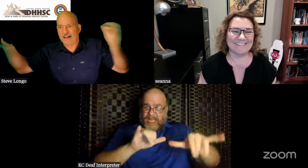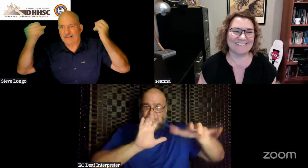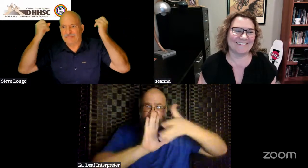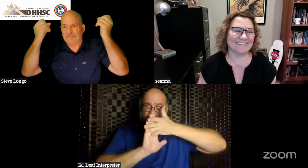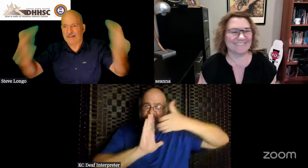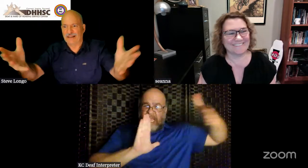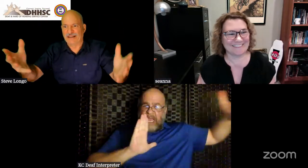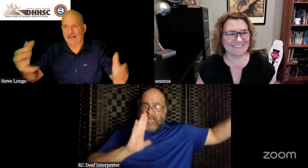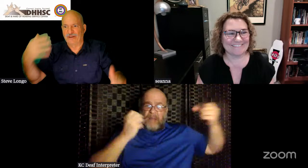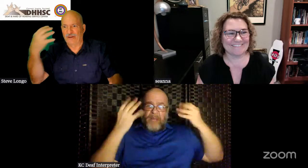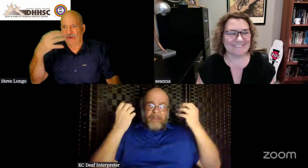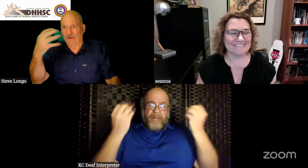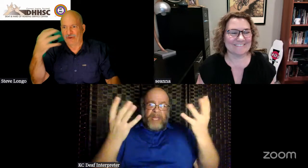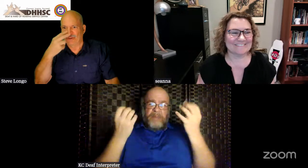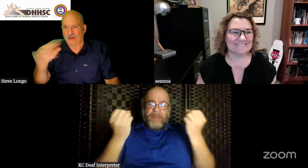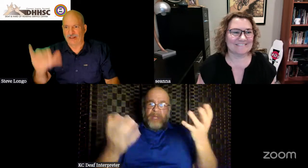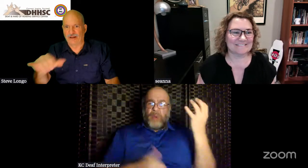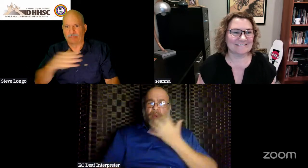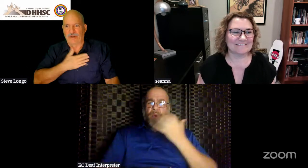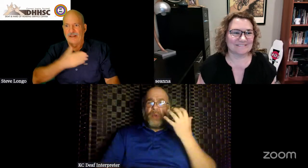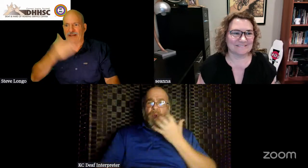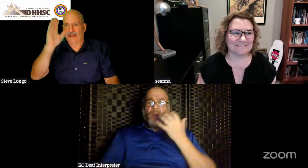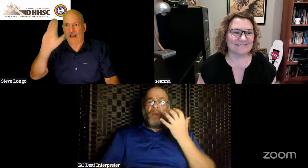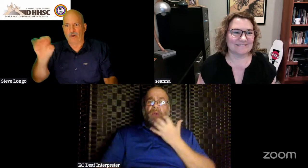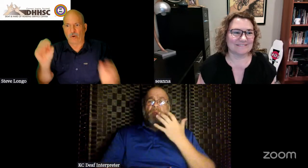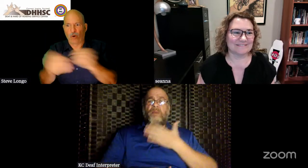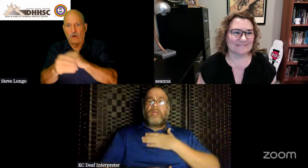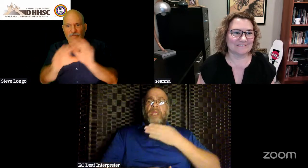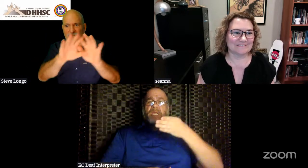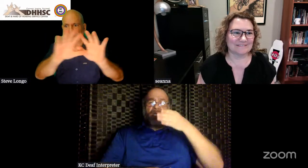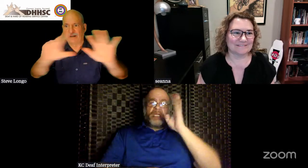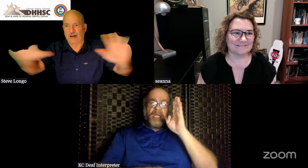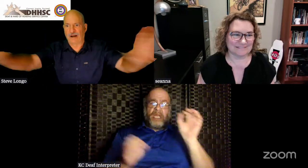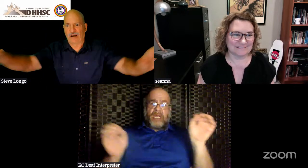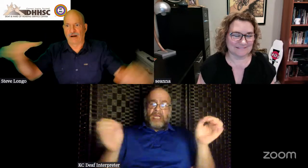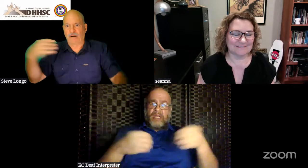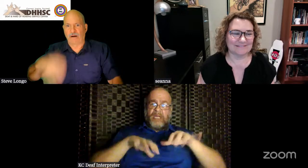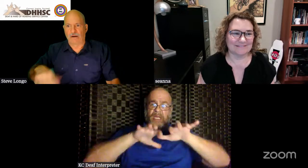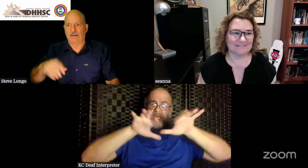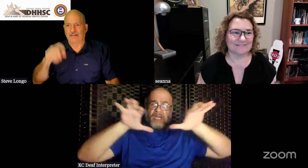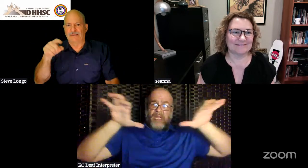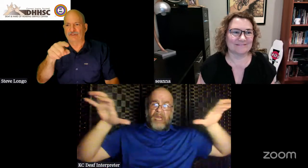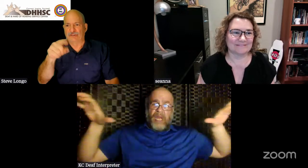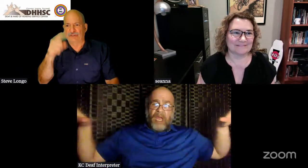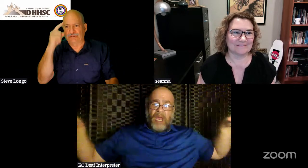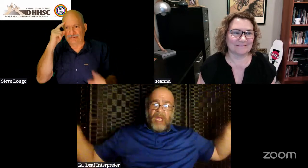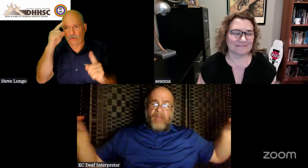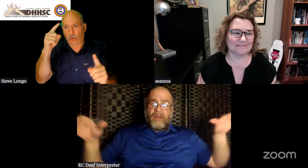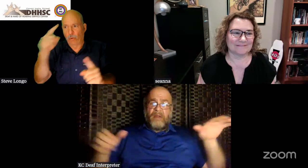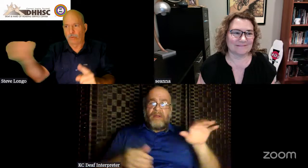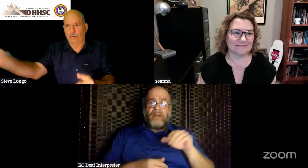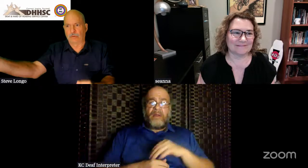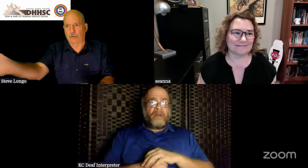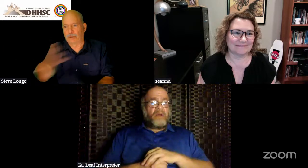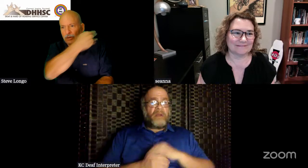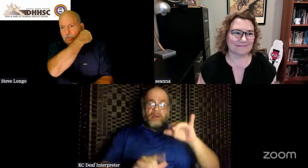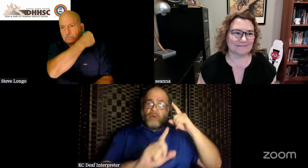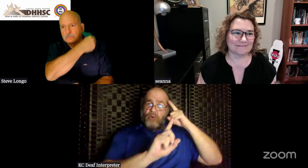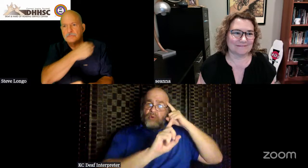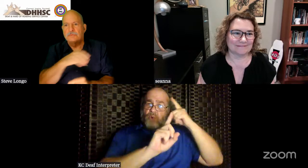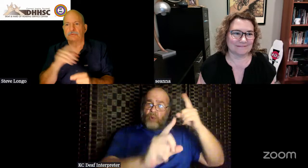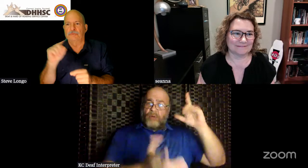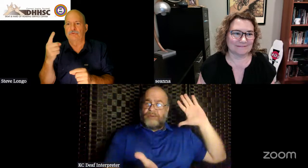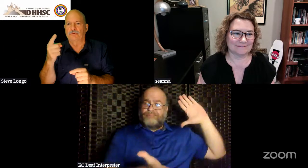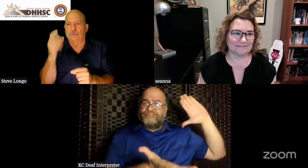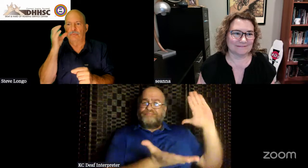files and various things, we've had to do those in the past. oh my God, it was